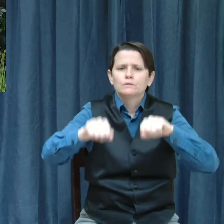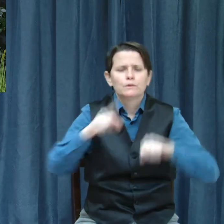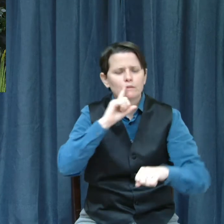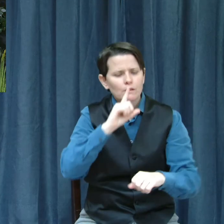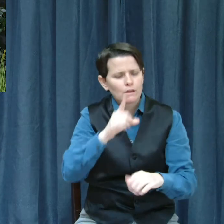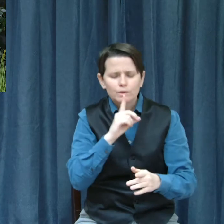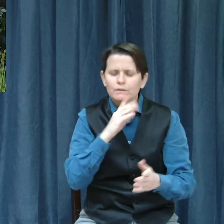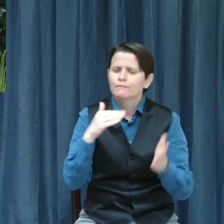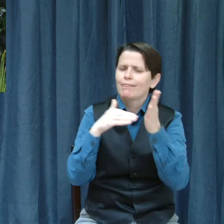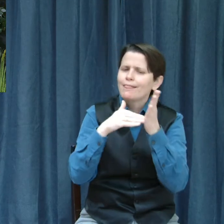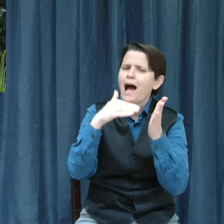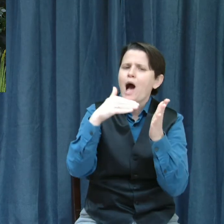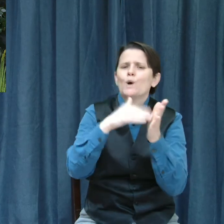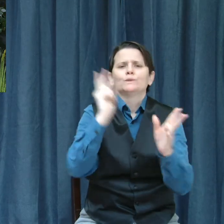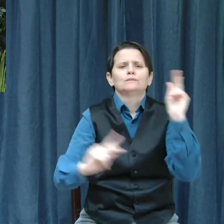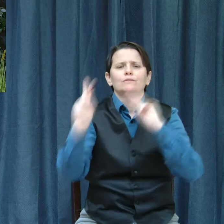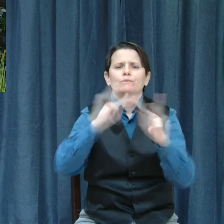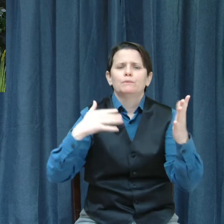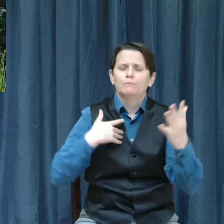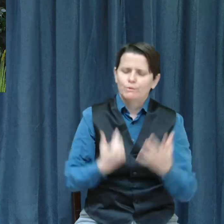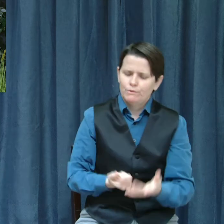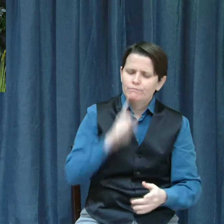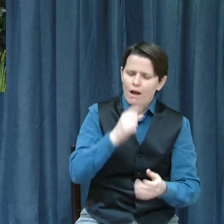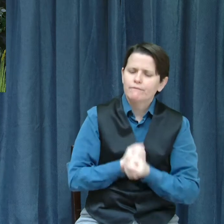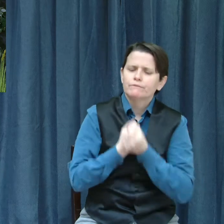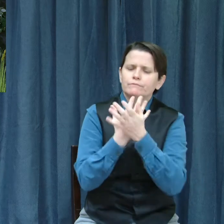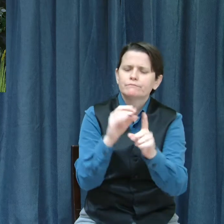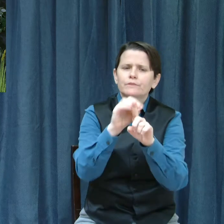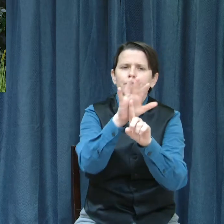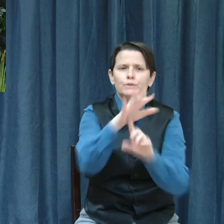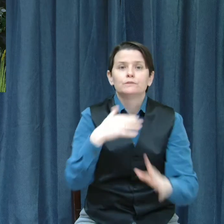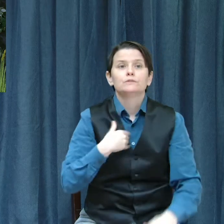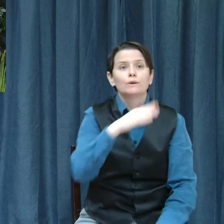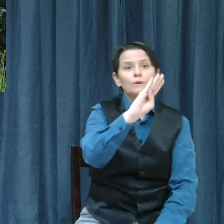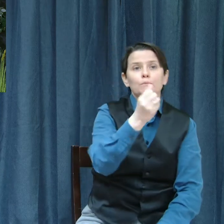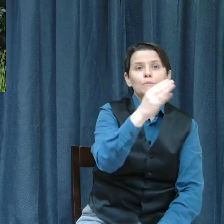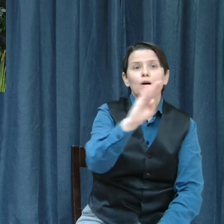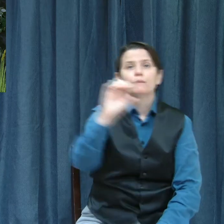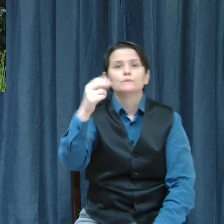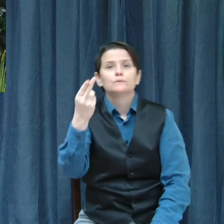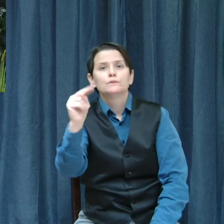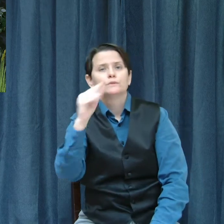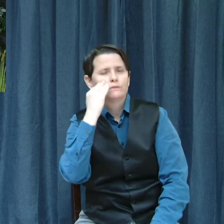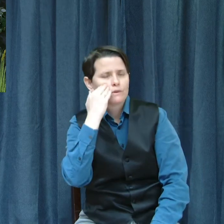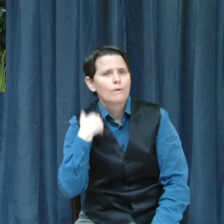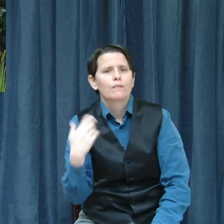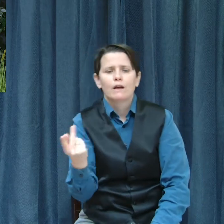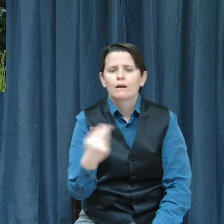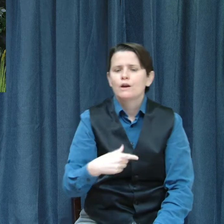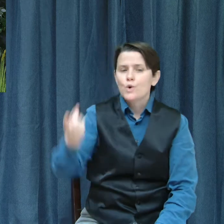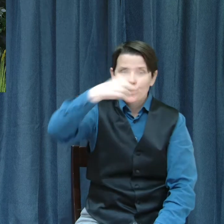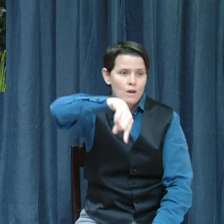lives. So Bob and Susan, if you are watching, please know that we are showering you with our love,